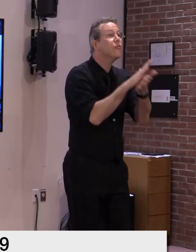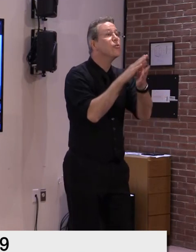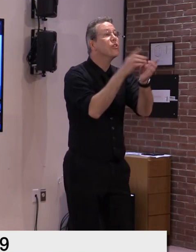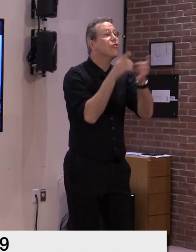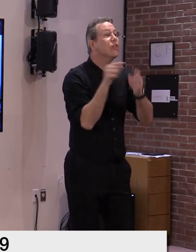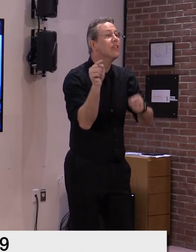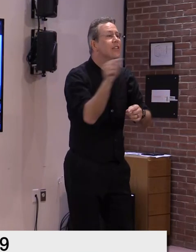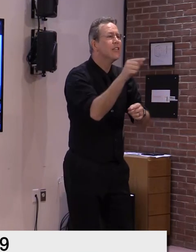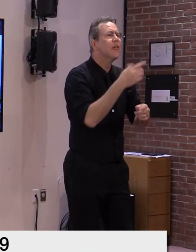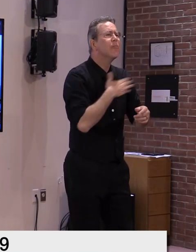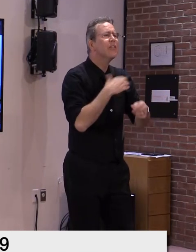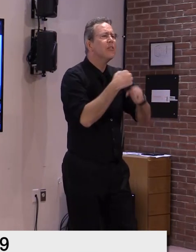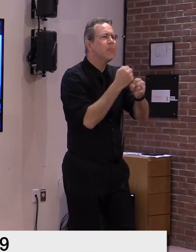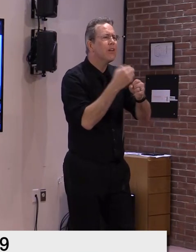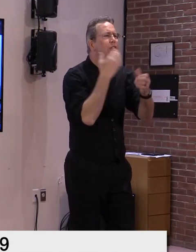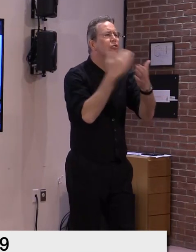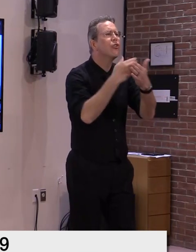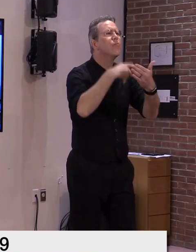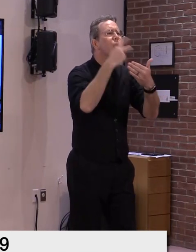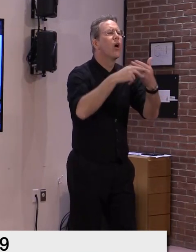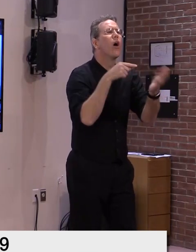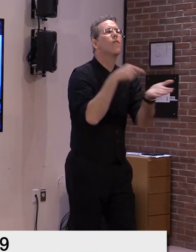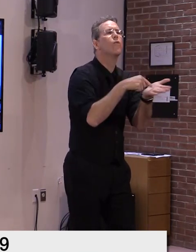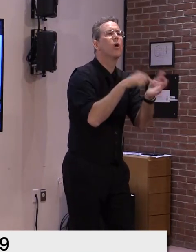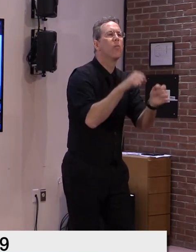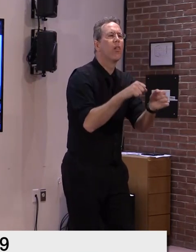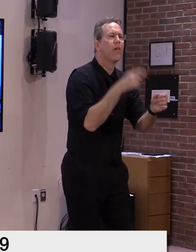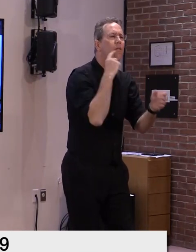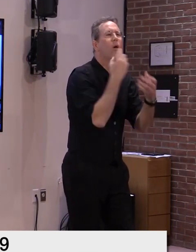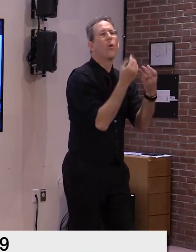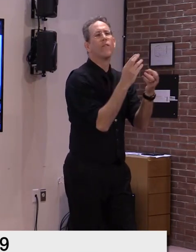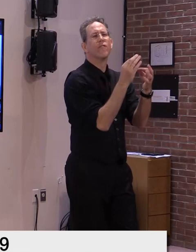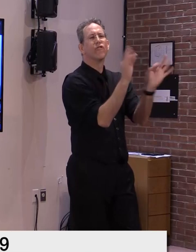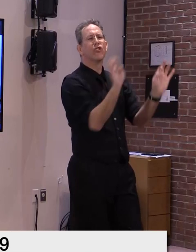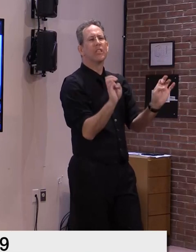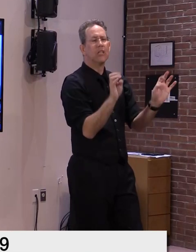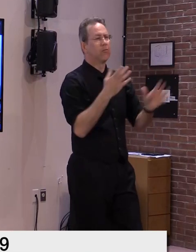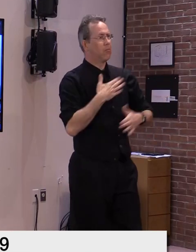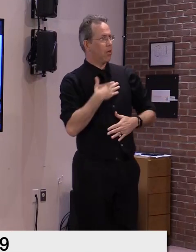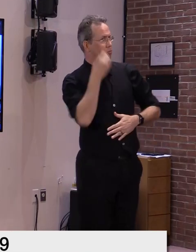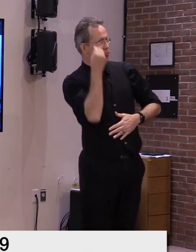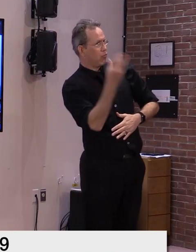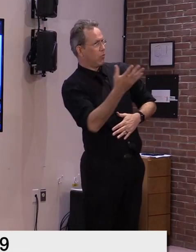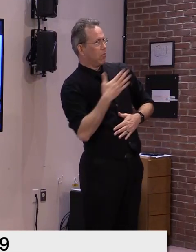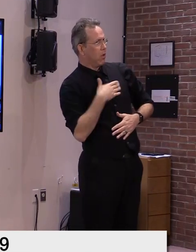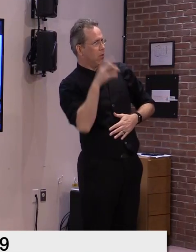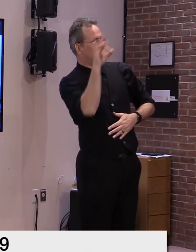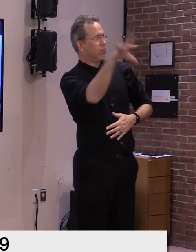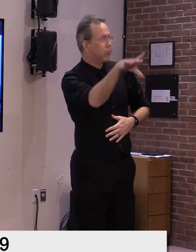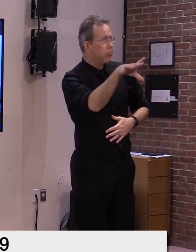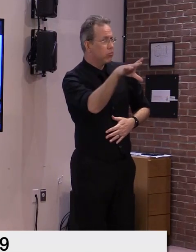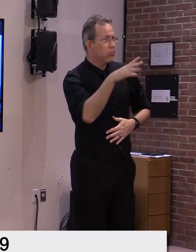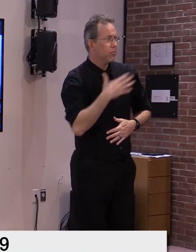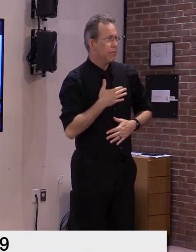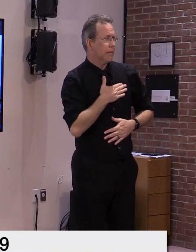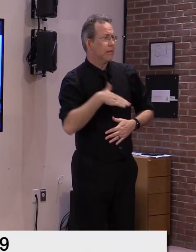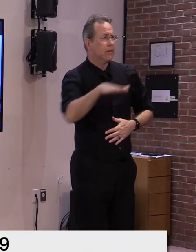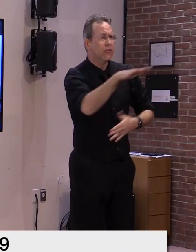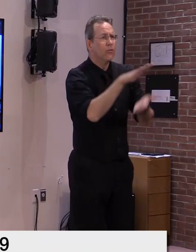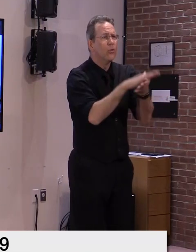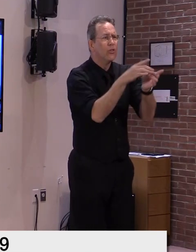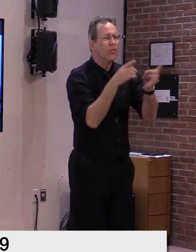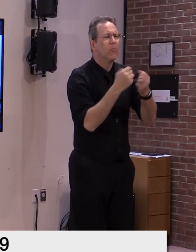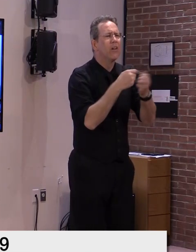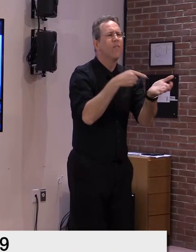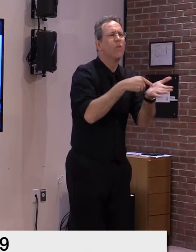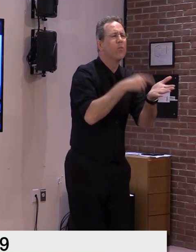affordable or free. My own preference would be actually making them free. Every family in the state of Vermont, regardless